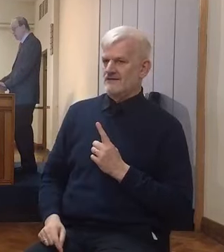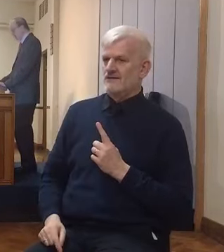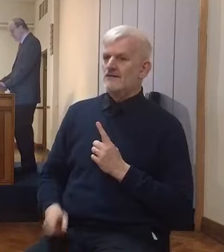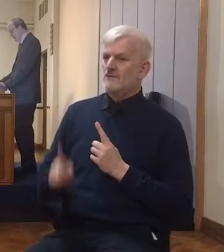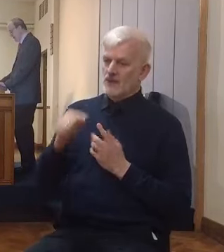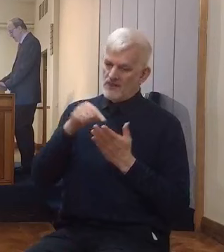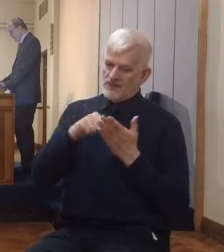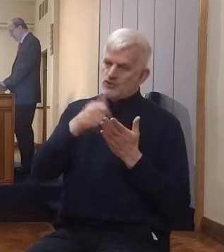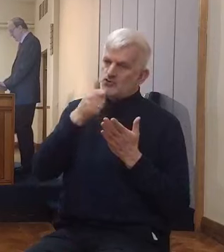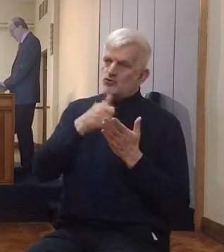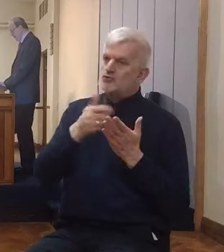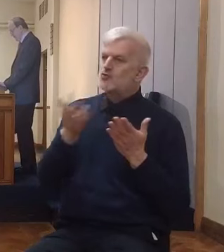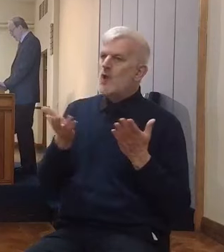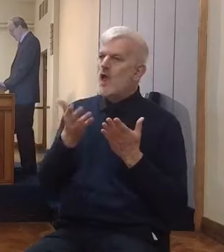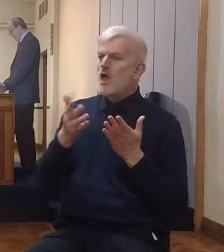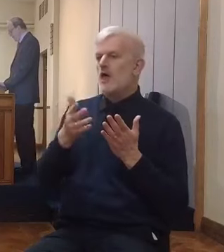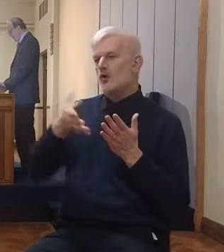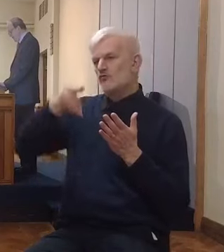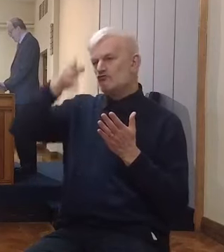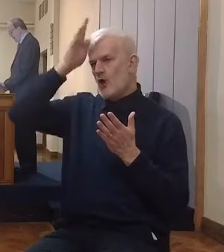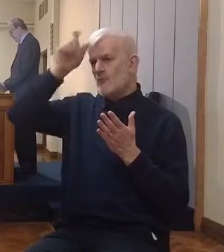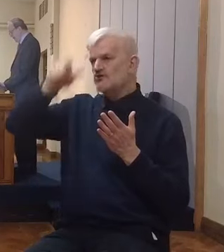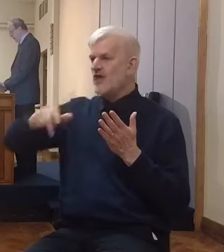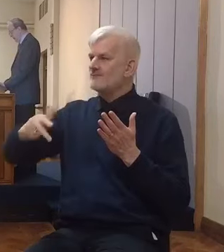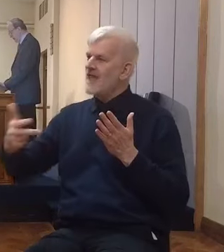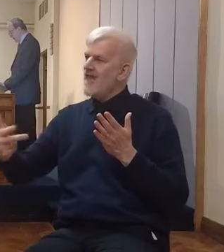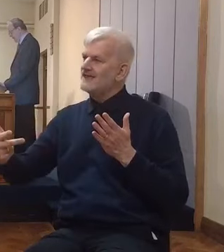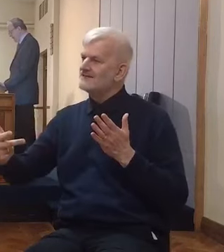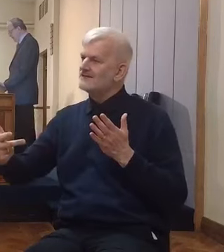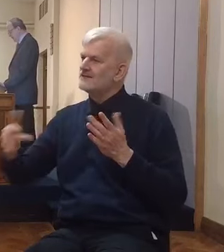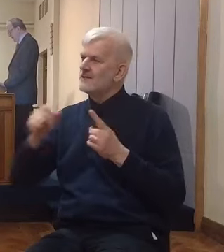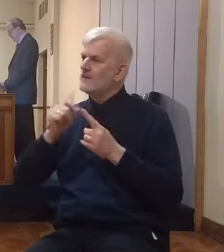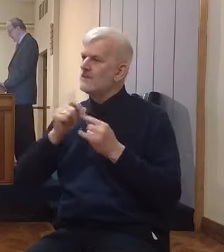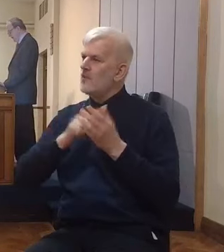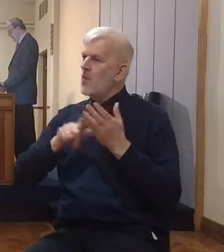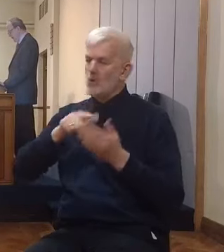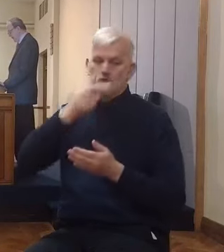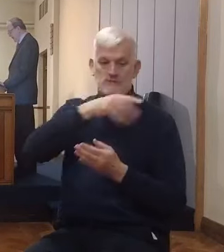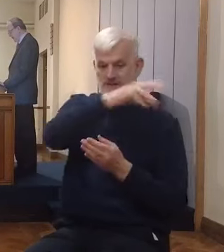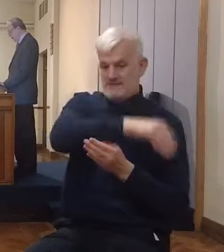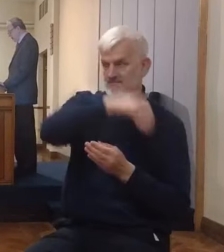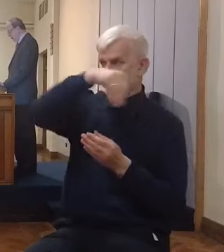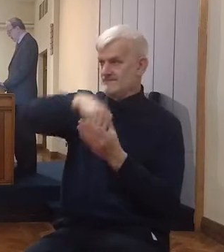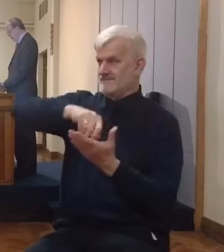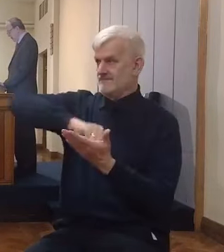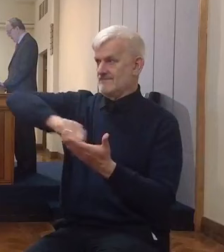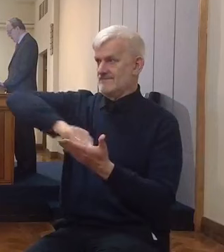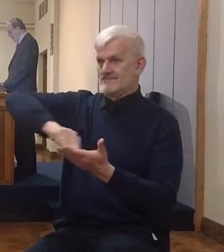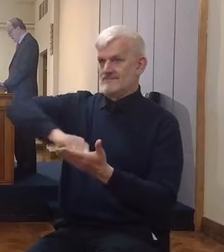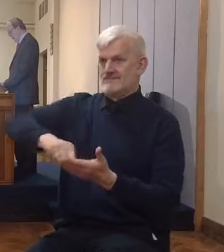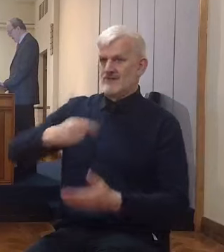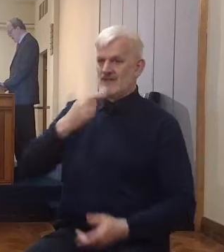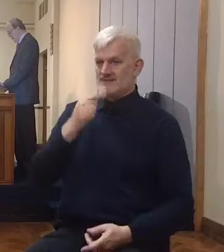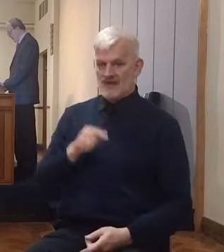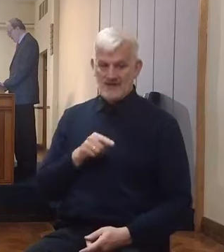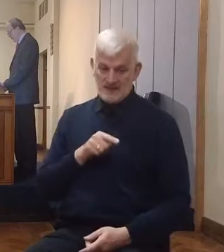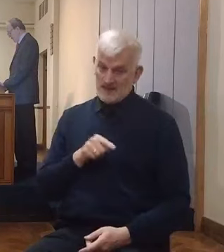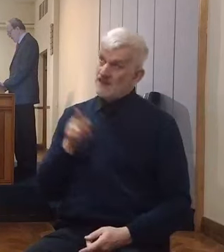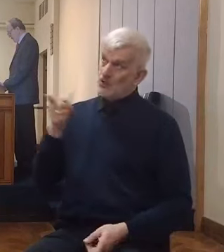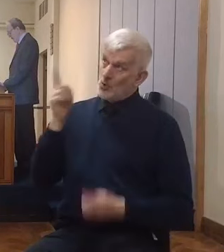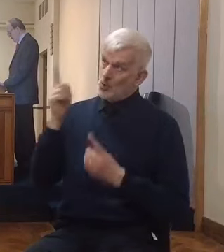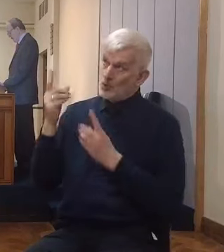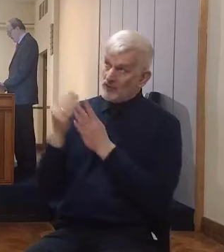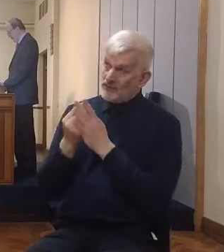Paul in Romans 8. He is near that justifieth me. Who will contend with me? Let